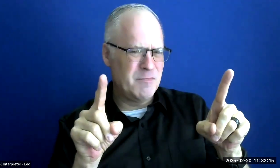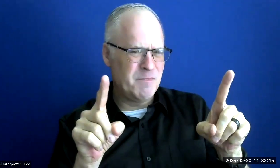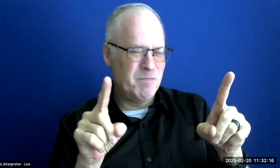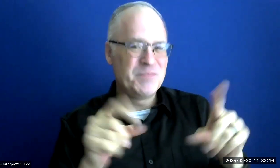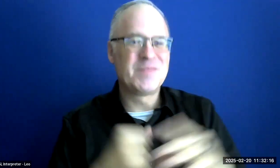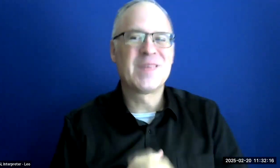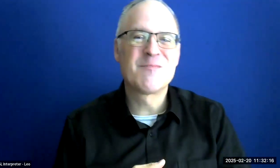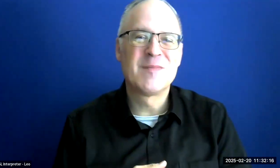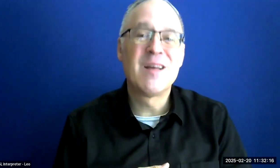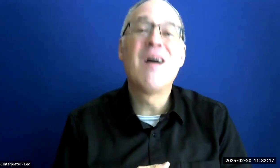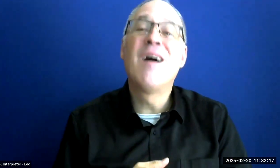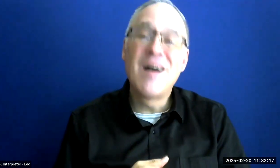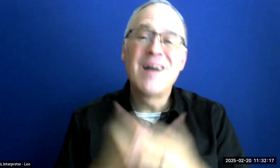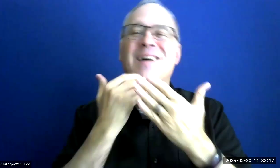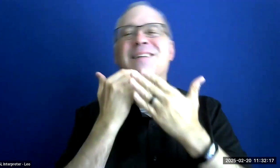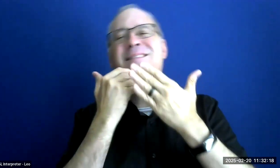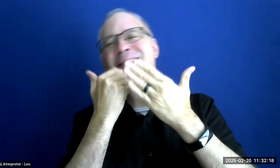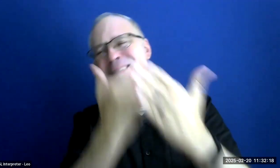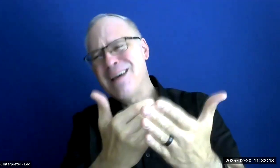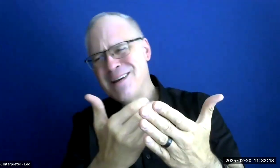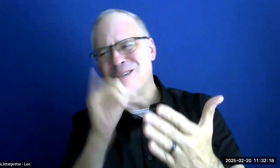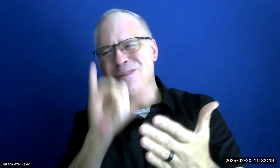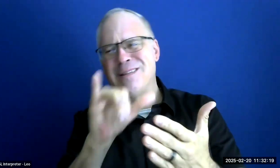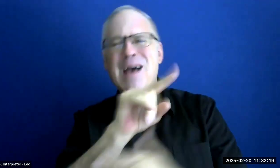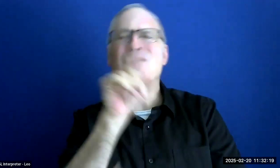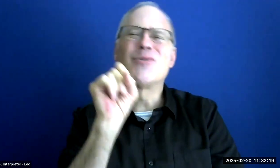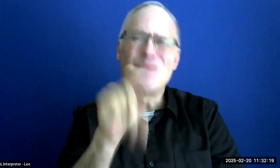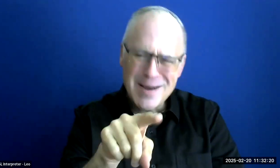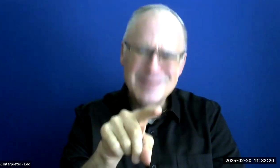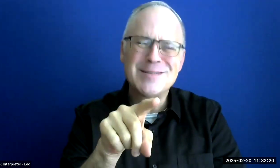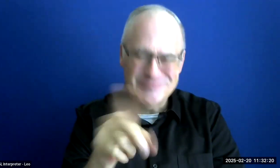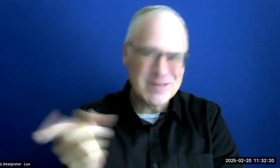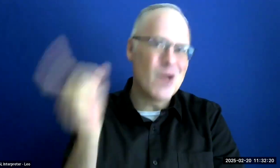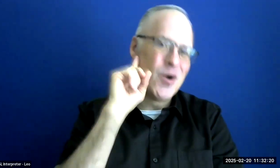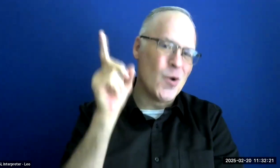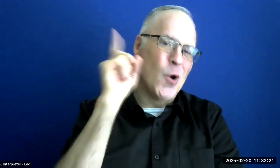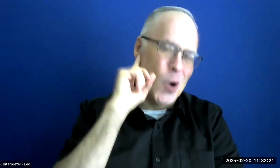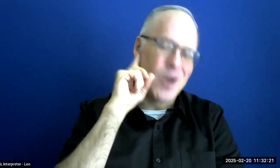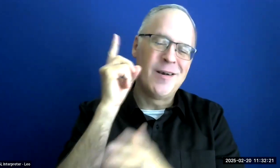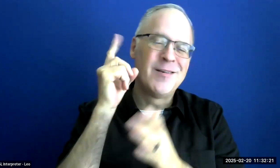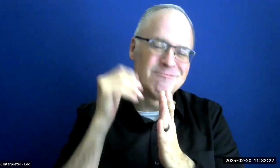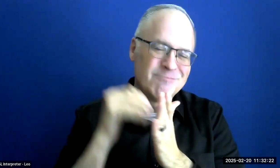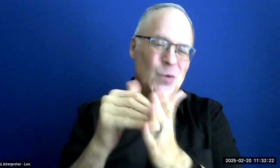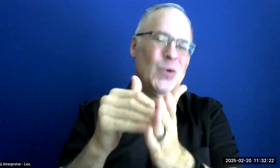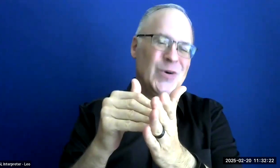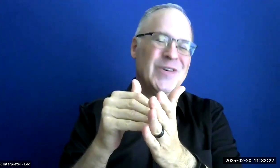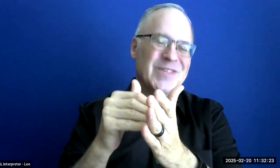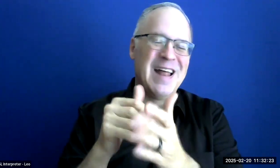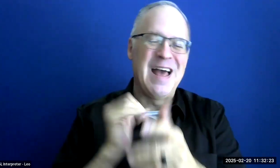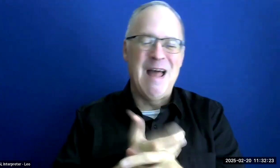Thank you so much for that question. That's a great question. We've heard this question many times throughout our training